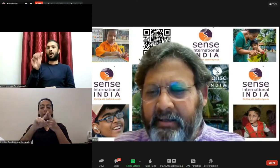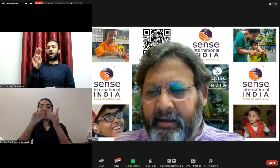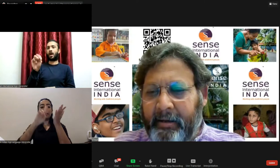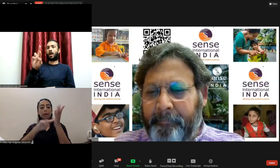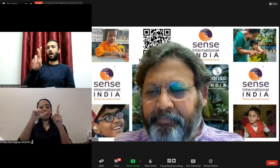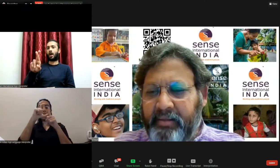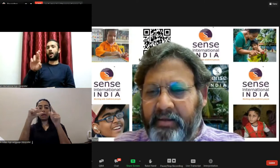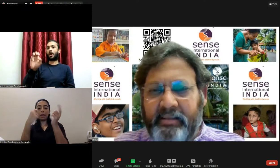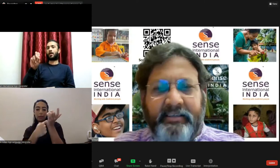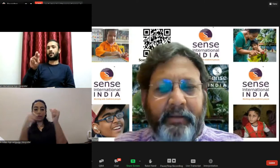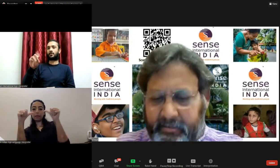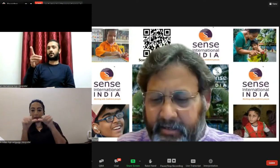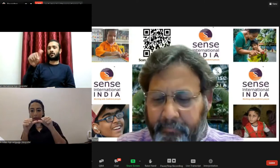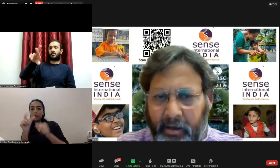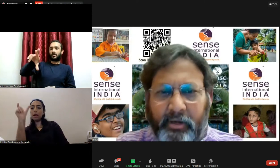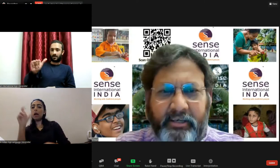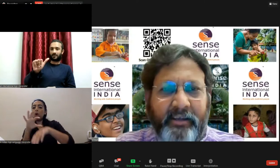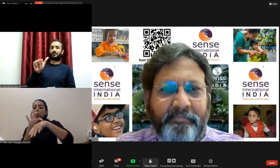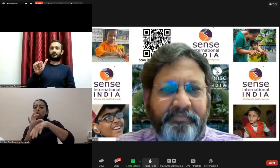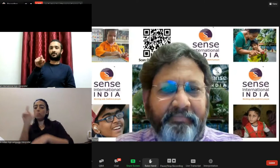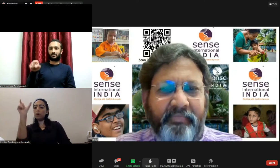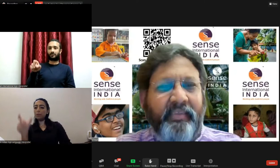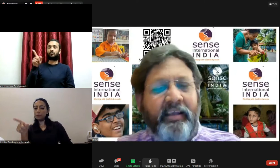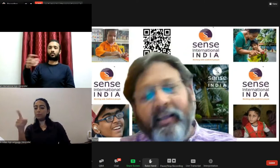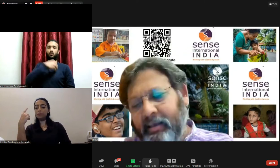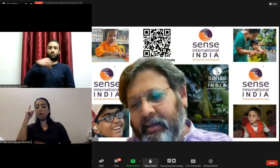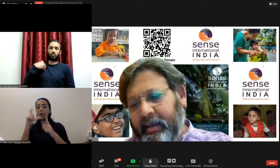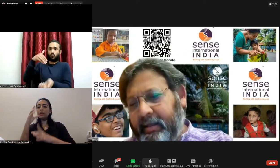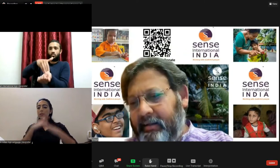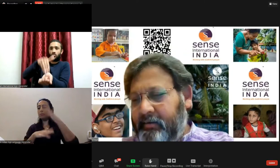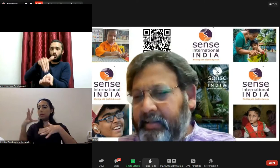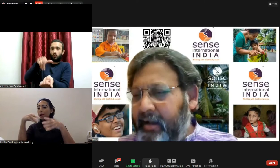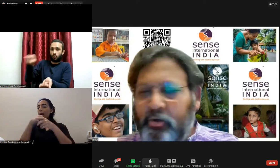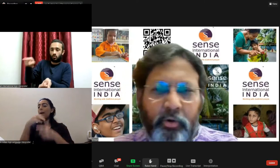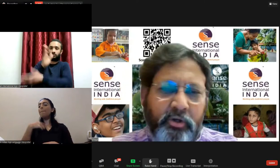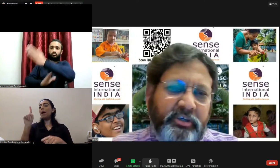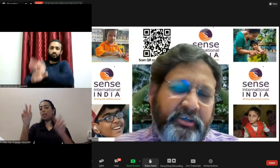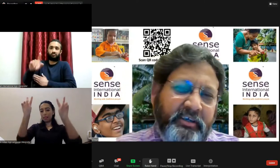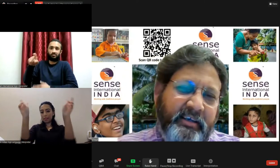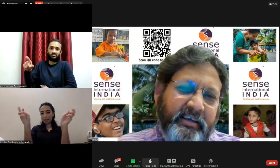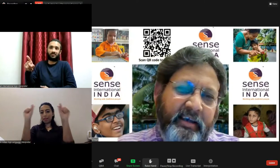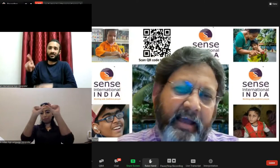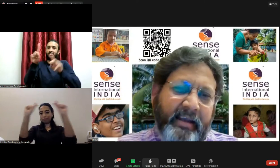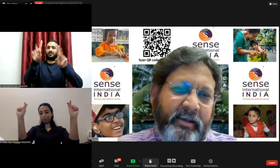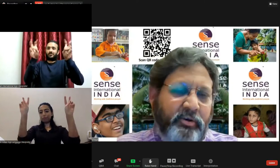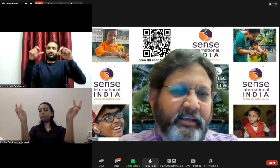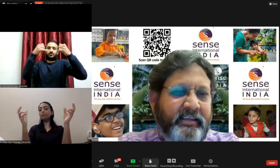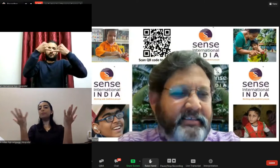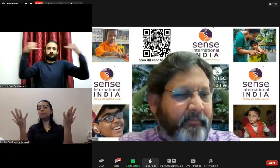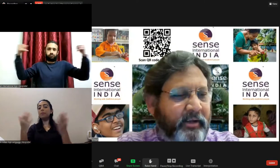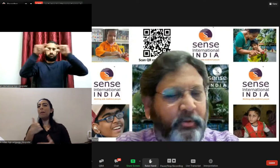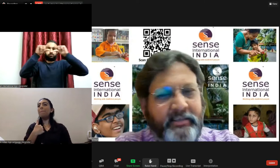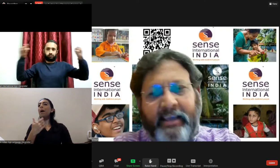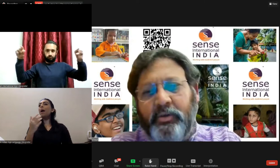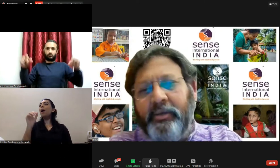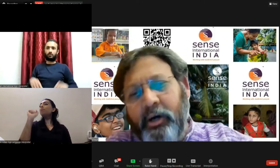uh disability and poverty and that quote i didn't know that